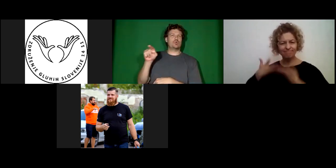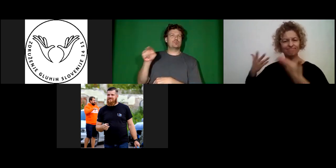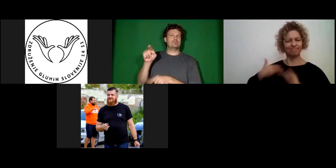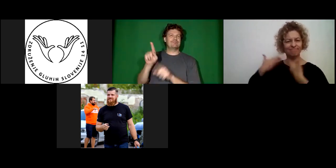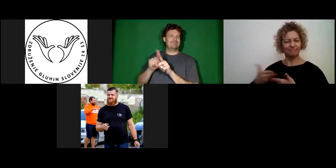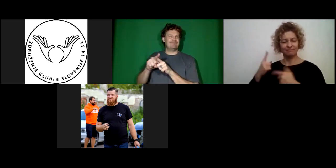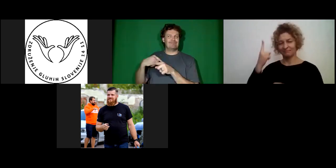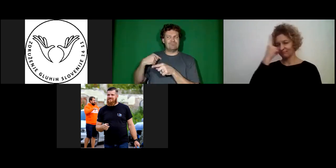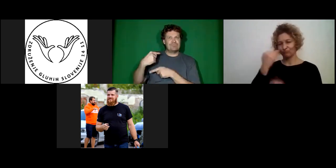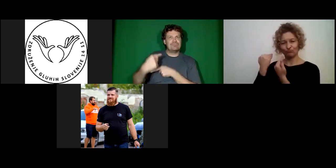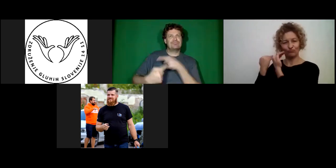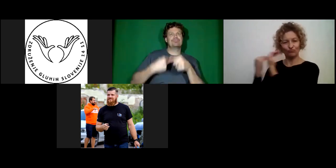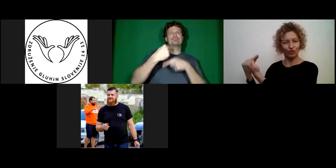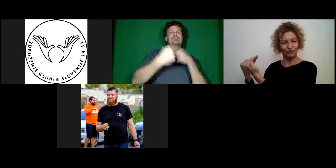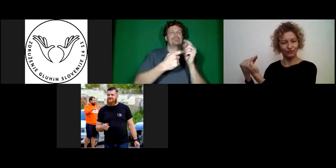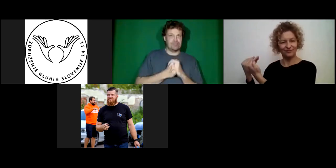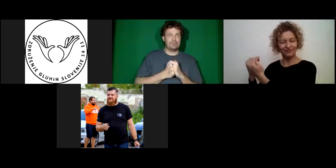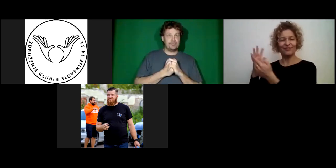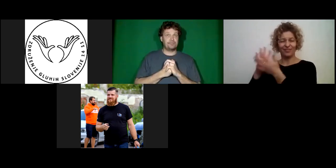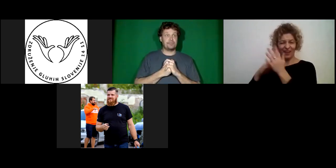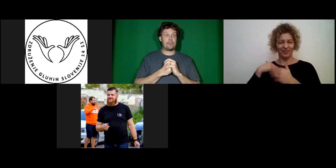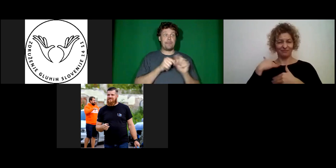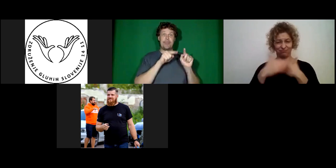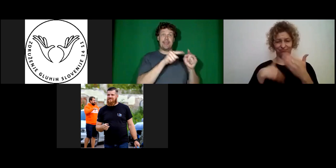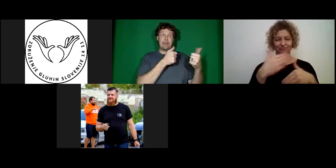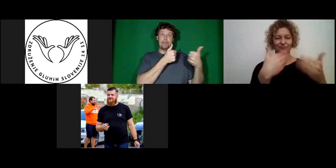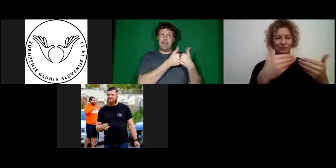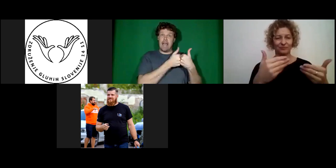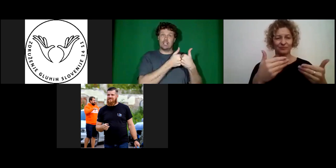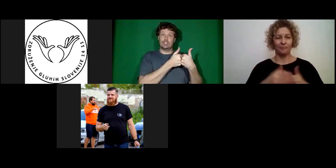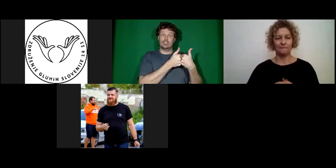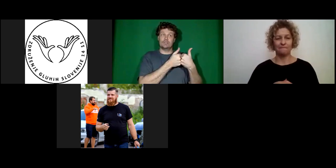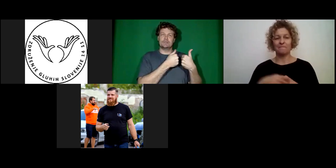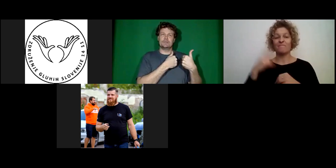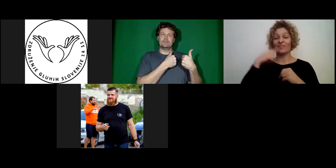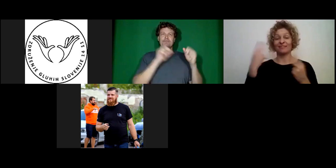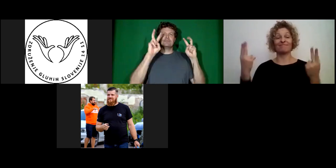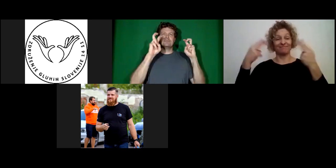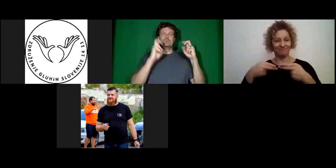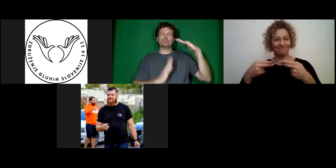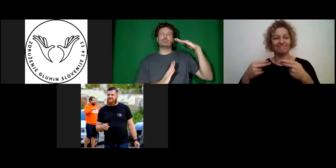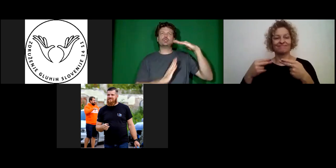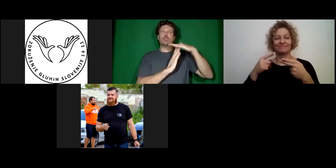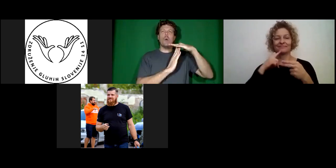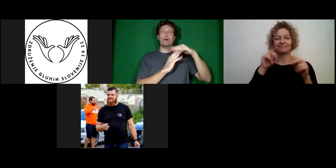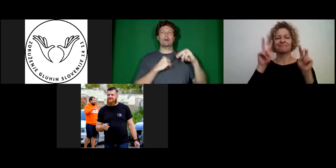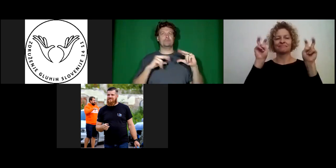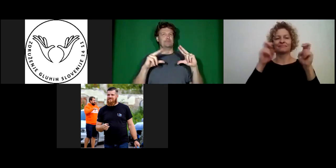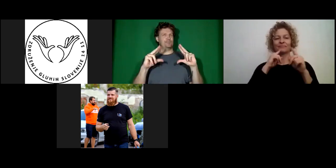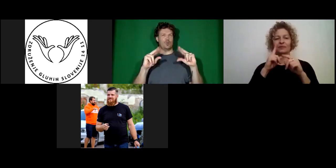supported me. I really thanked them that I was able to get to this new level. So during that match in Siena,